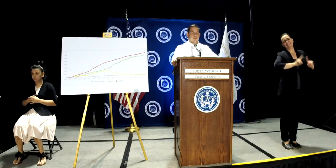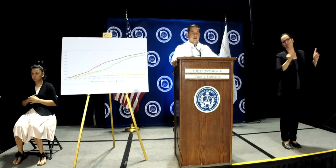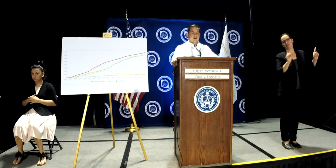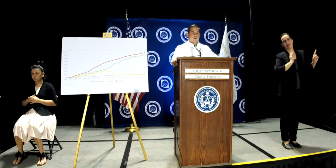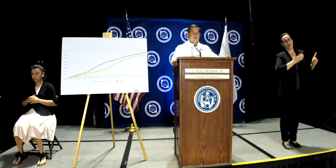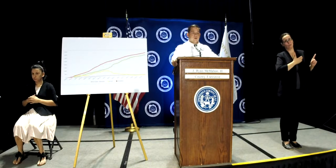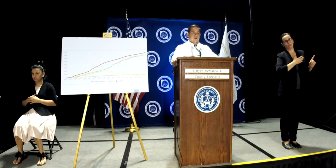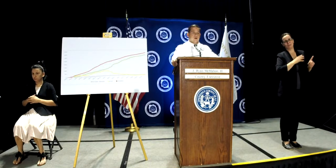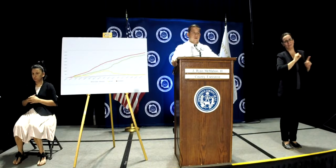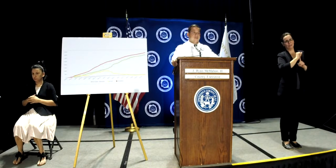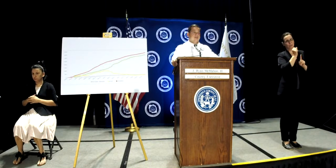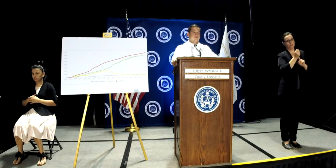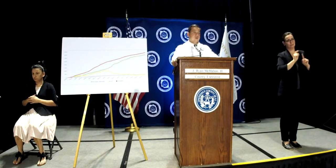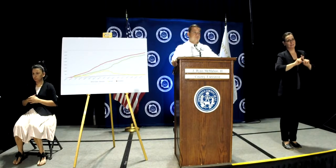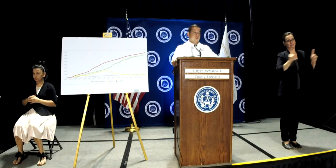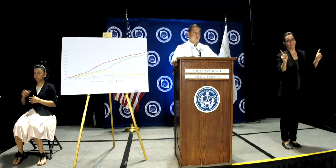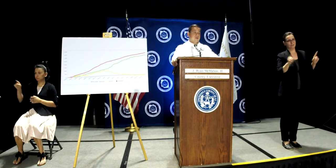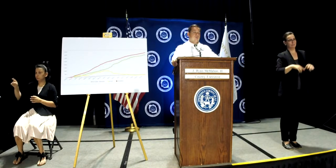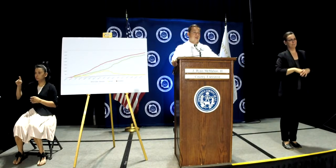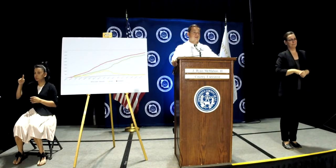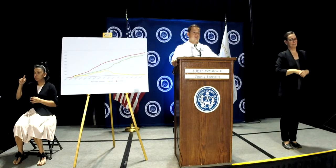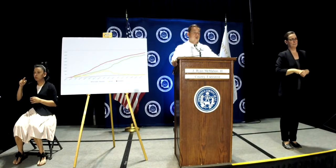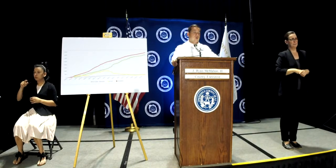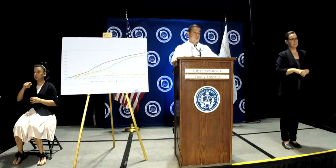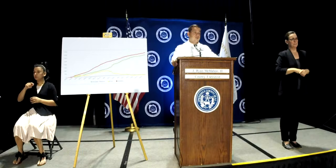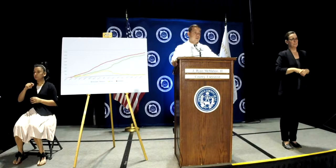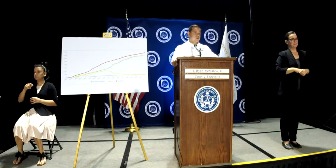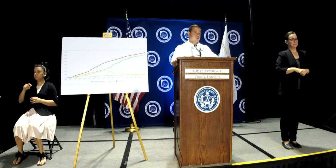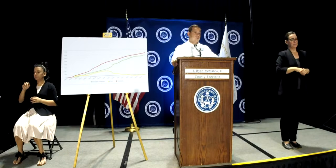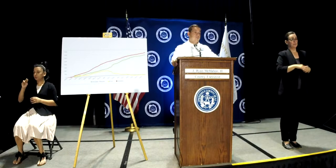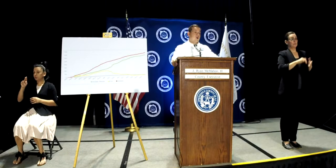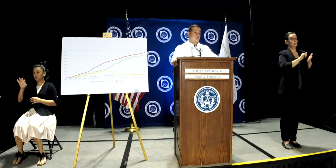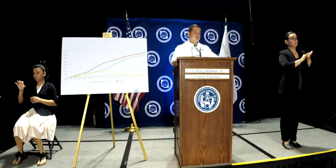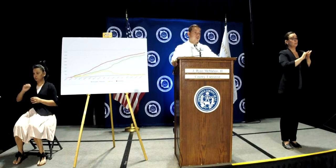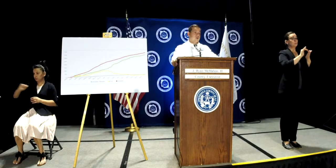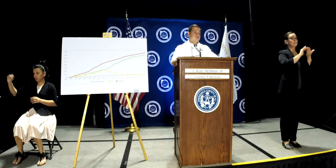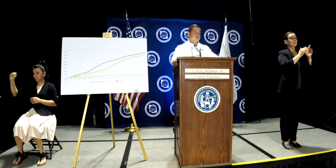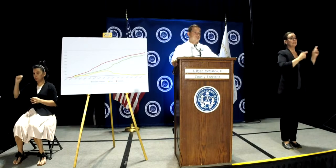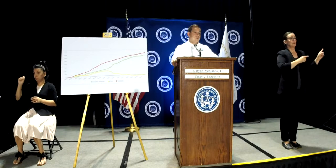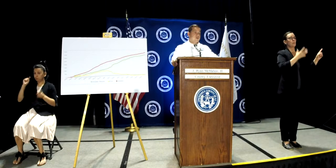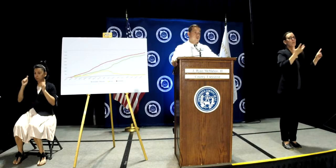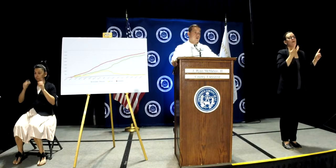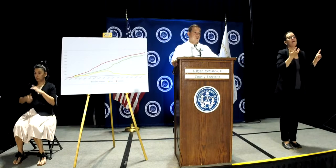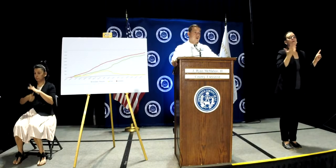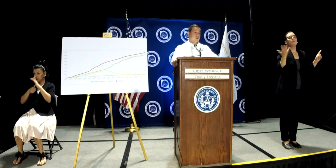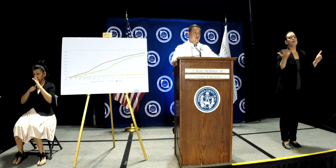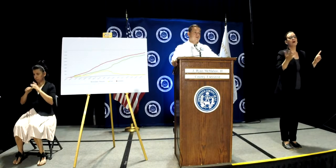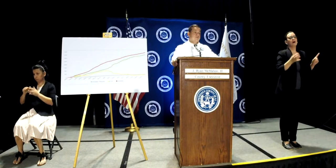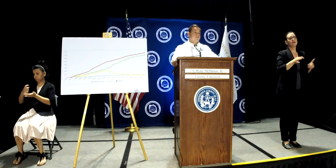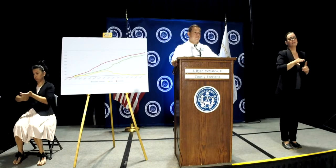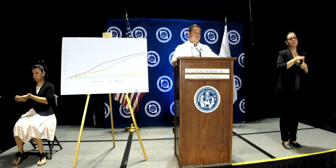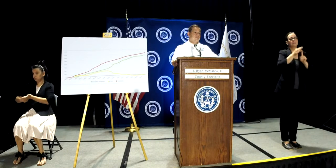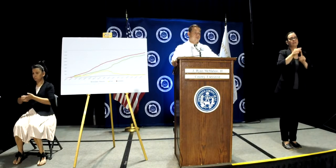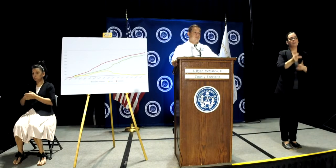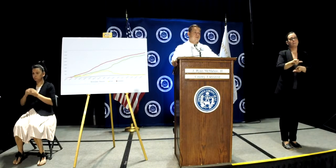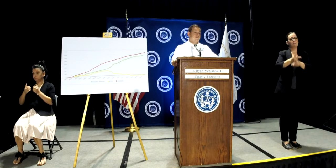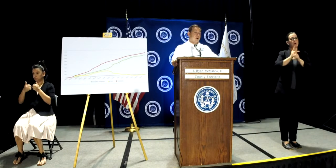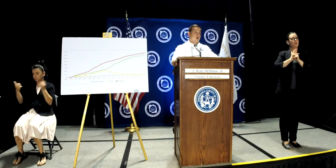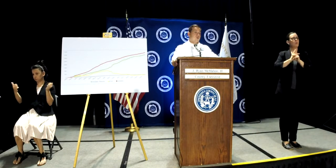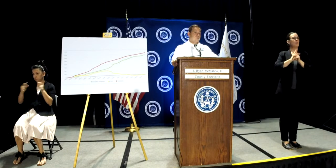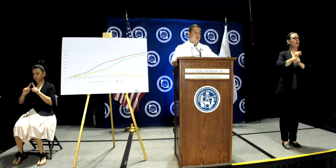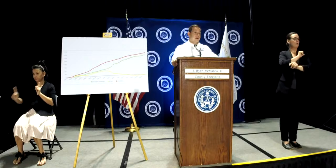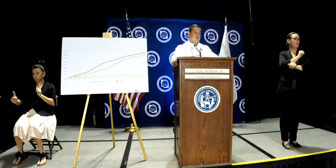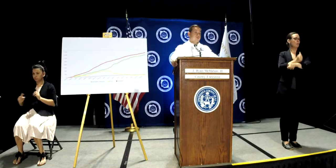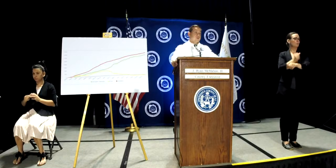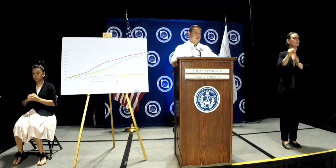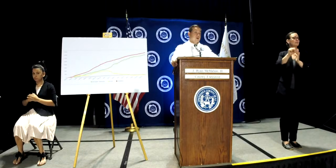what's happened there is different. But he wants to go get special borrowing authority from the state of New York to essentially